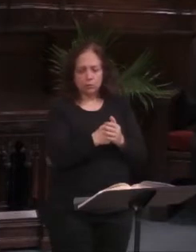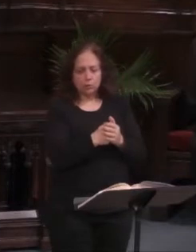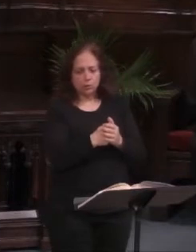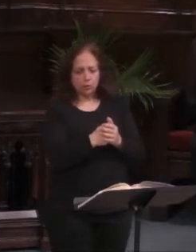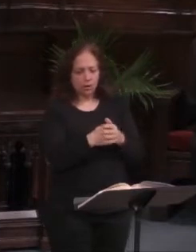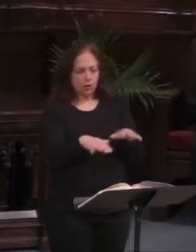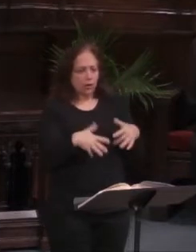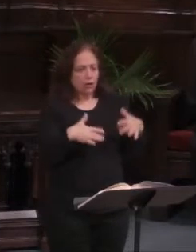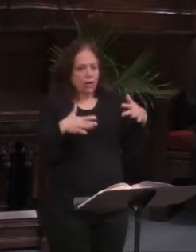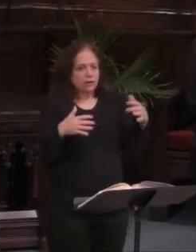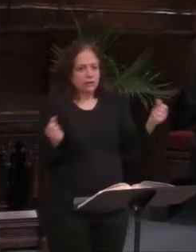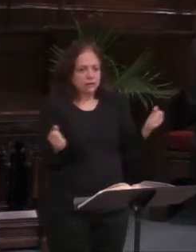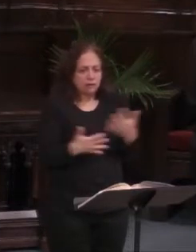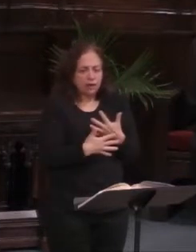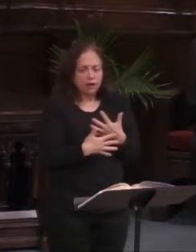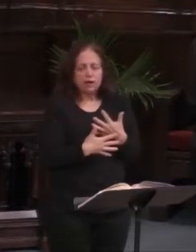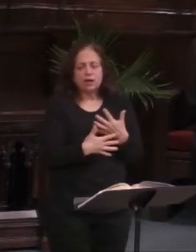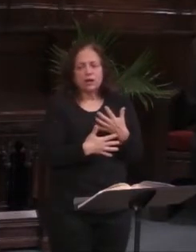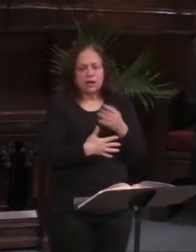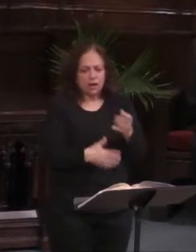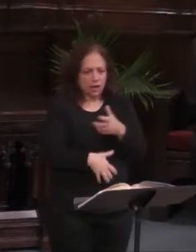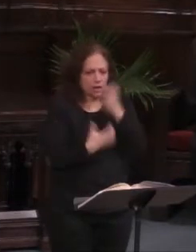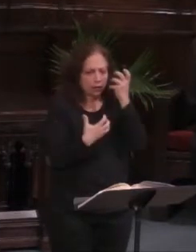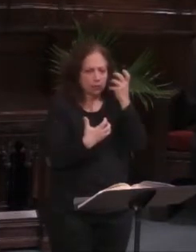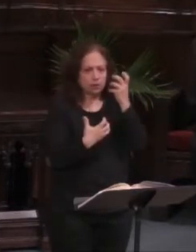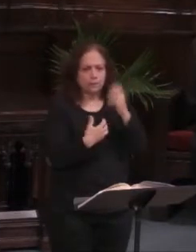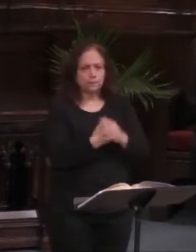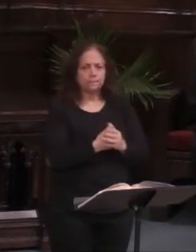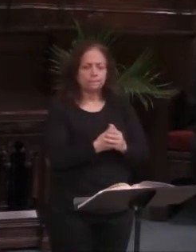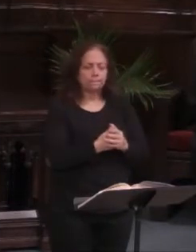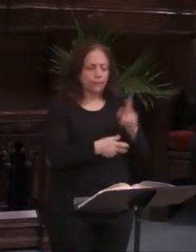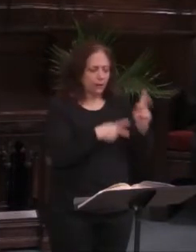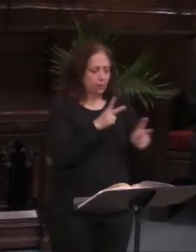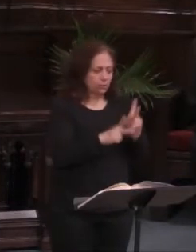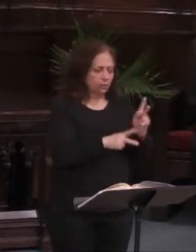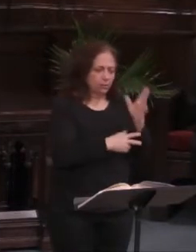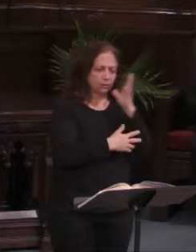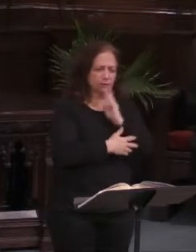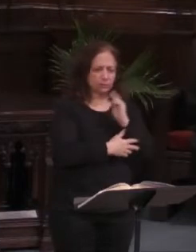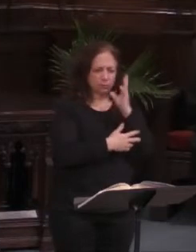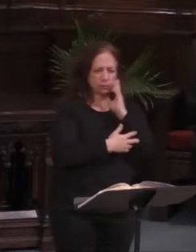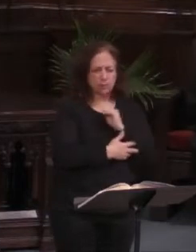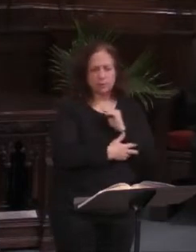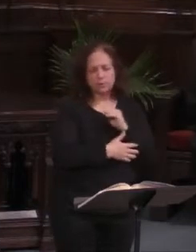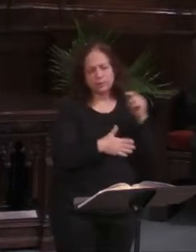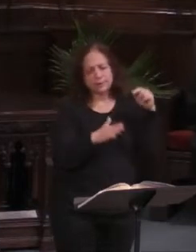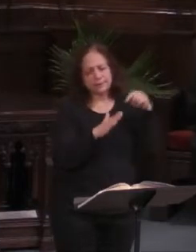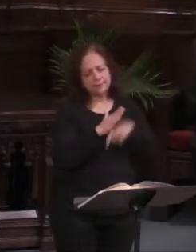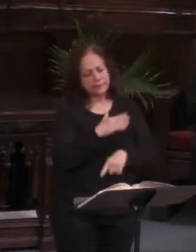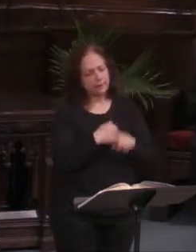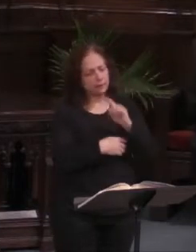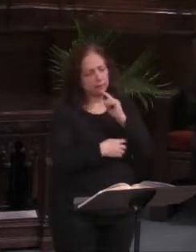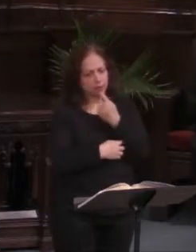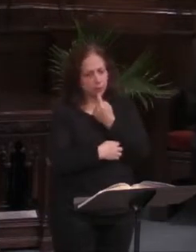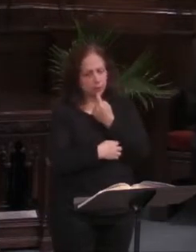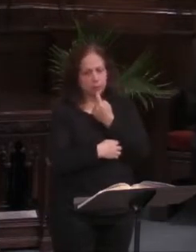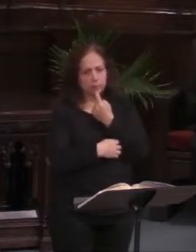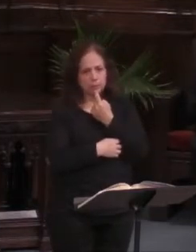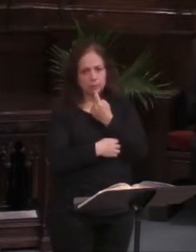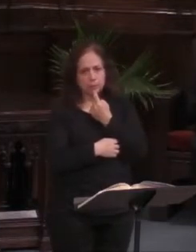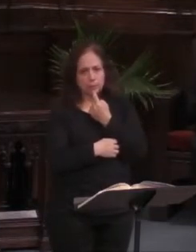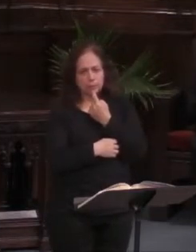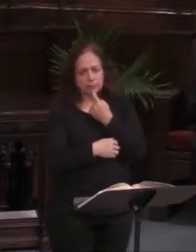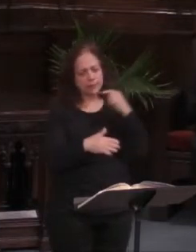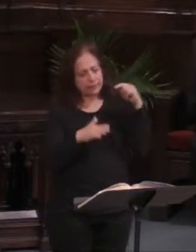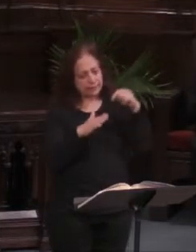are anxious, and they are angry. People are experiencing deep disappointment